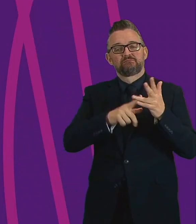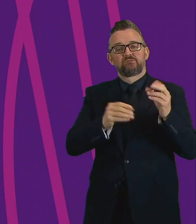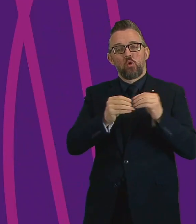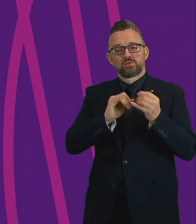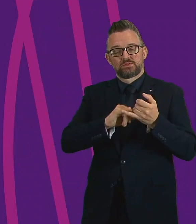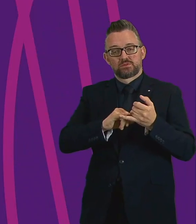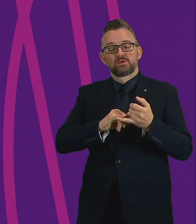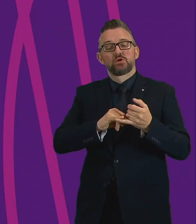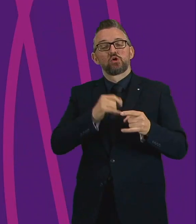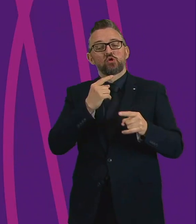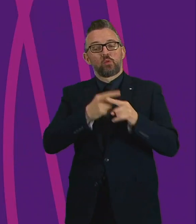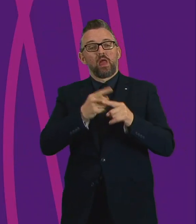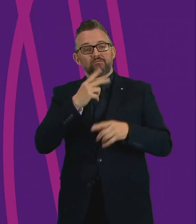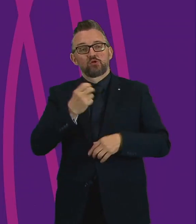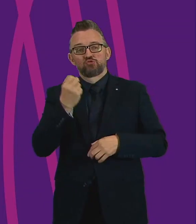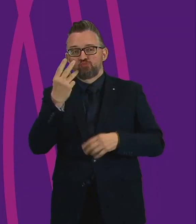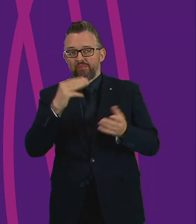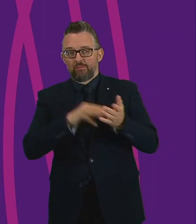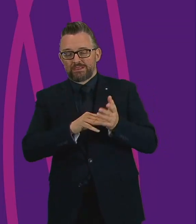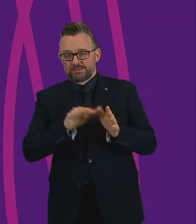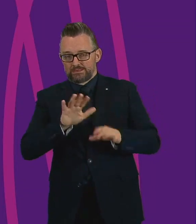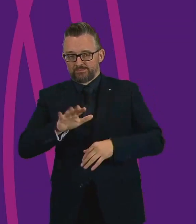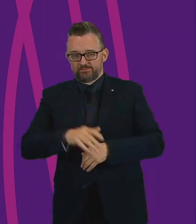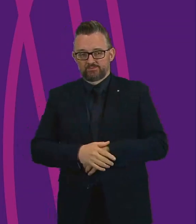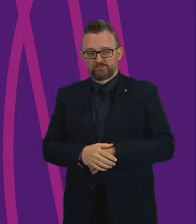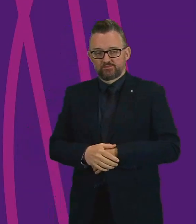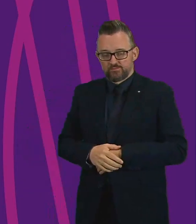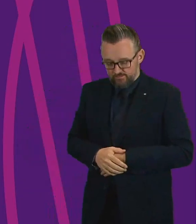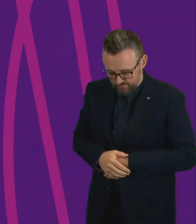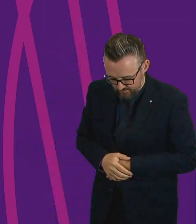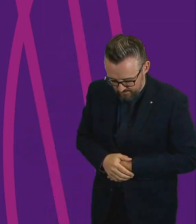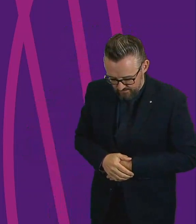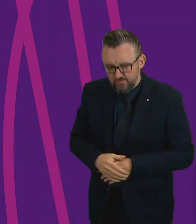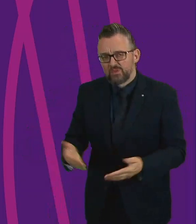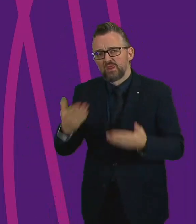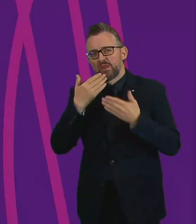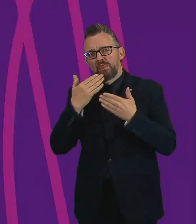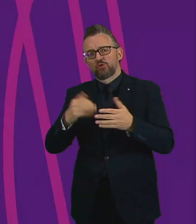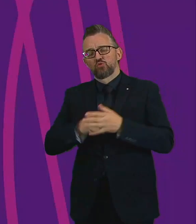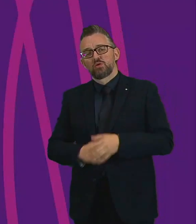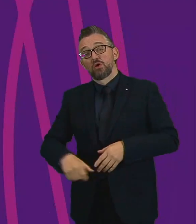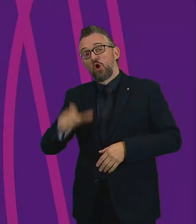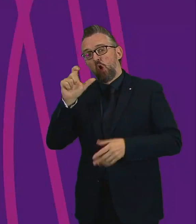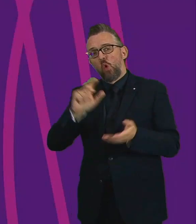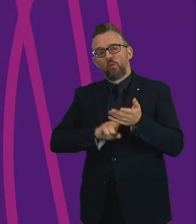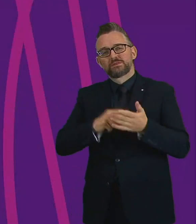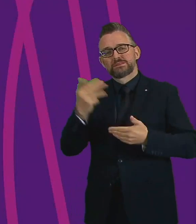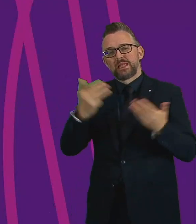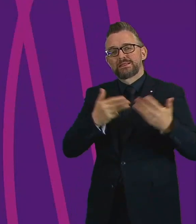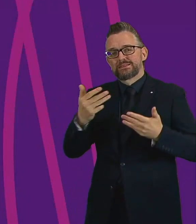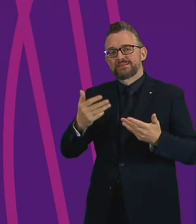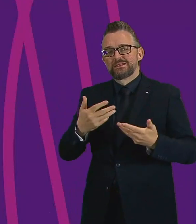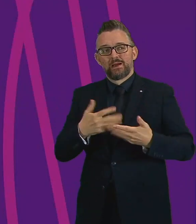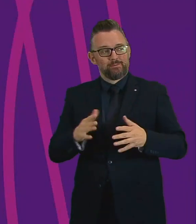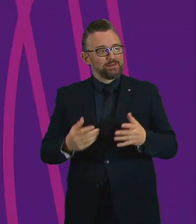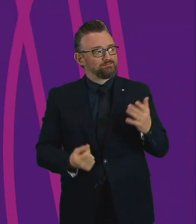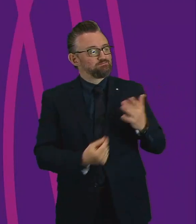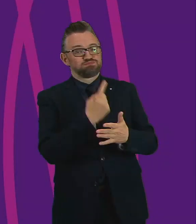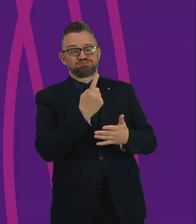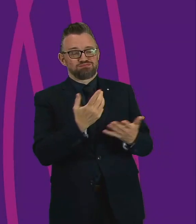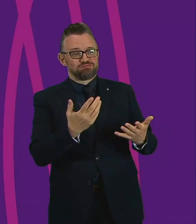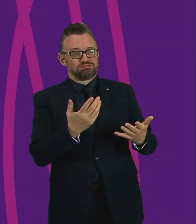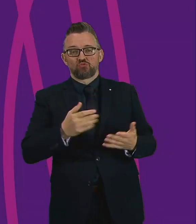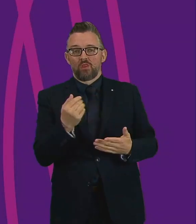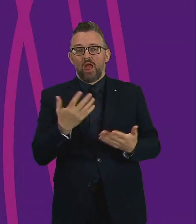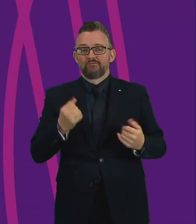motion. Cabinet Secretary, 12 minutes or thereabout, please. Thank you, Presiding Officer. COVID-19 has presented Scotland, like much of the world,